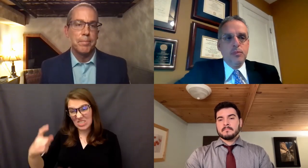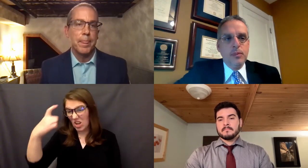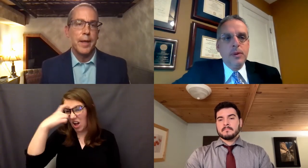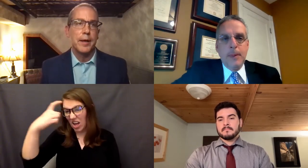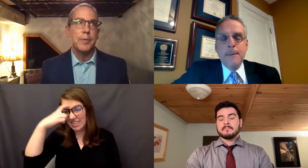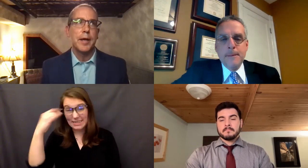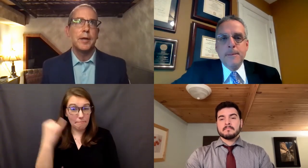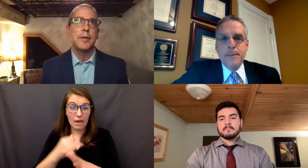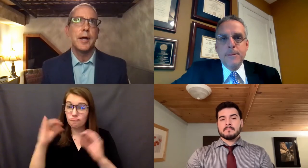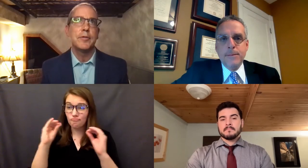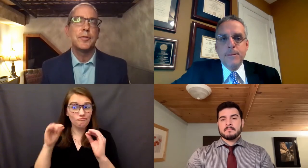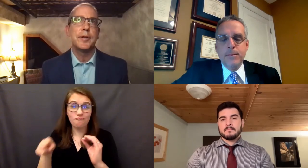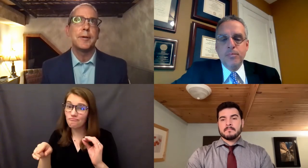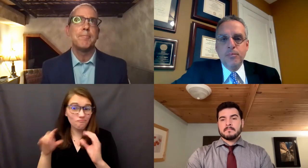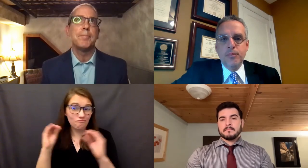impaired.